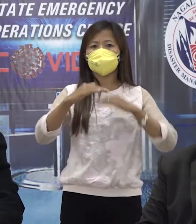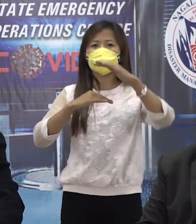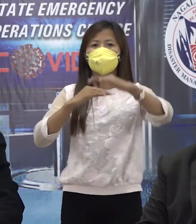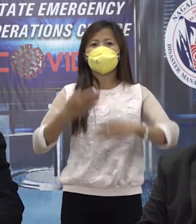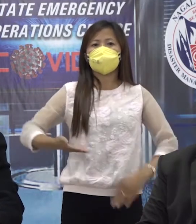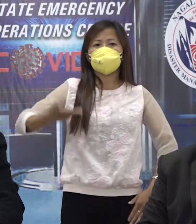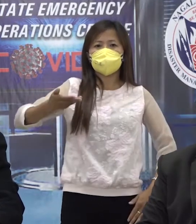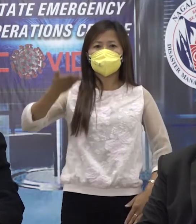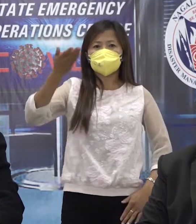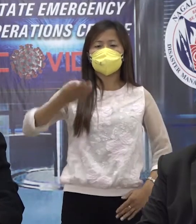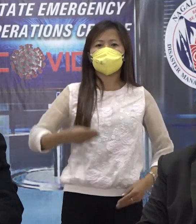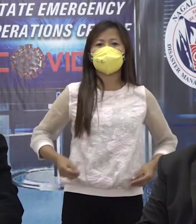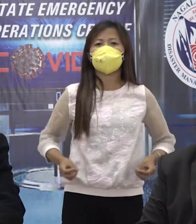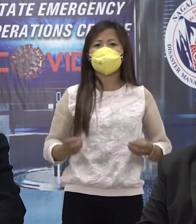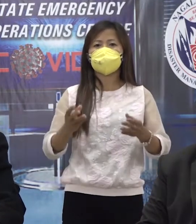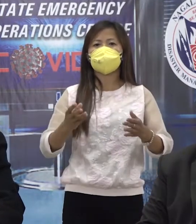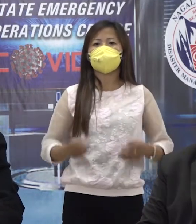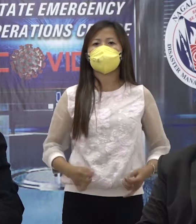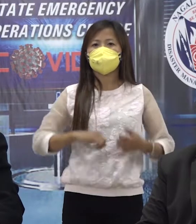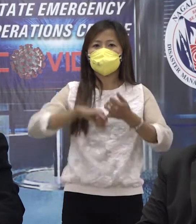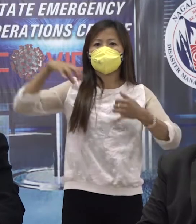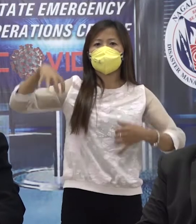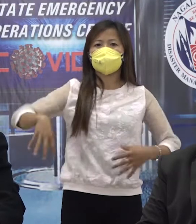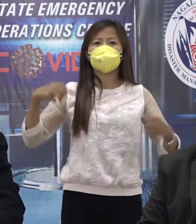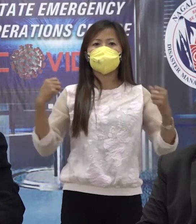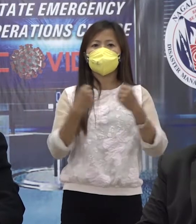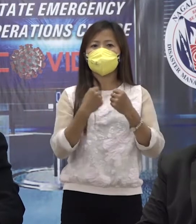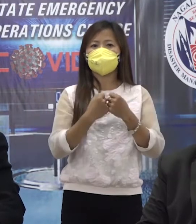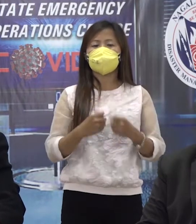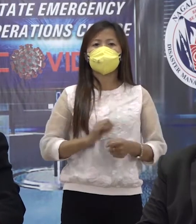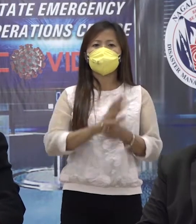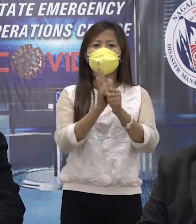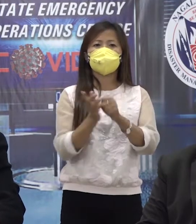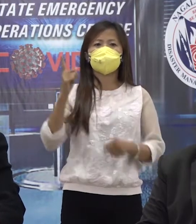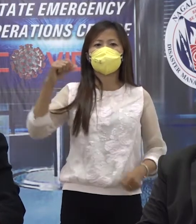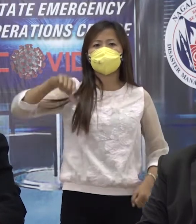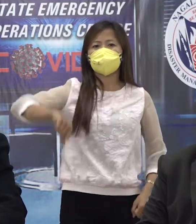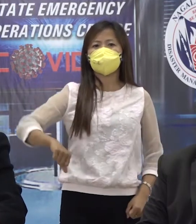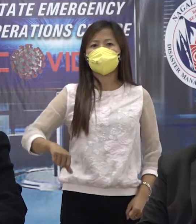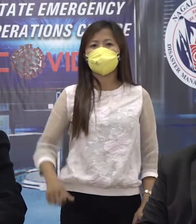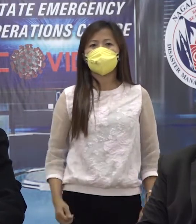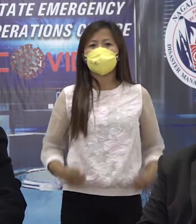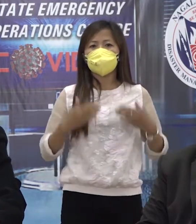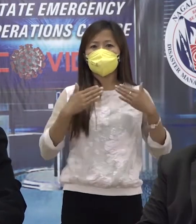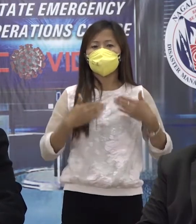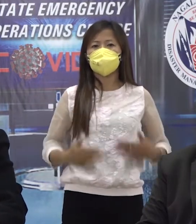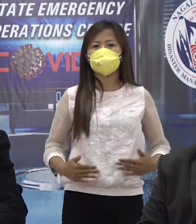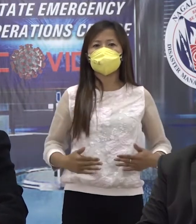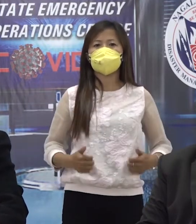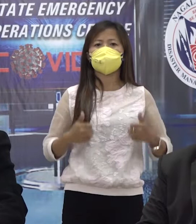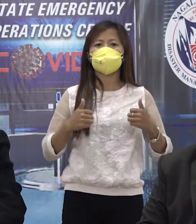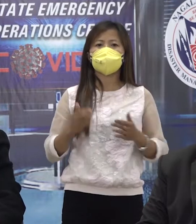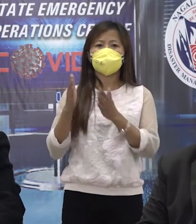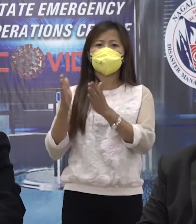the level of preparedness of the state for combating COVID-19. In the